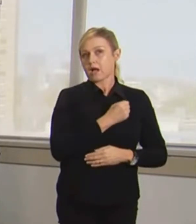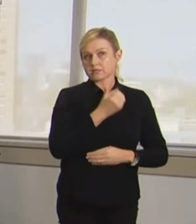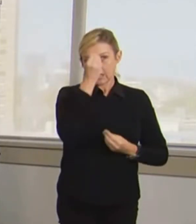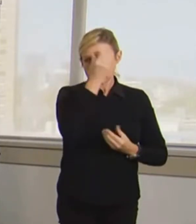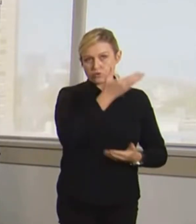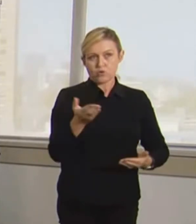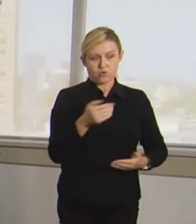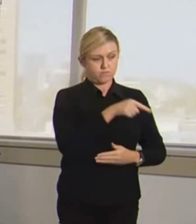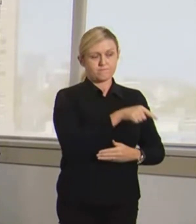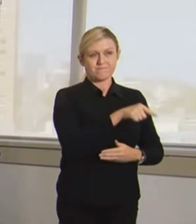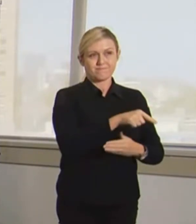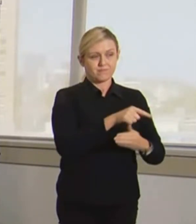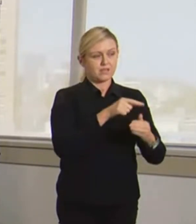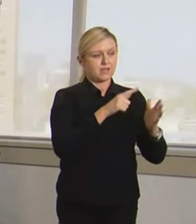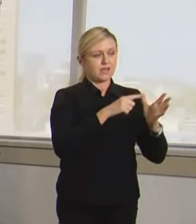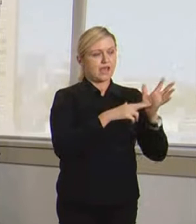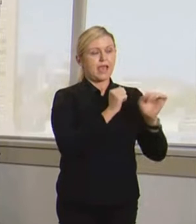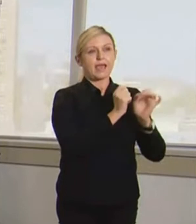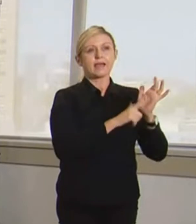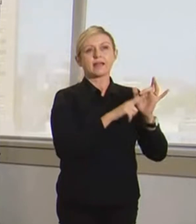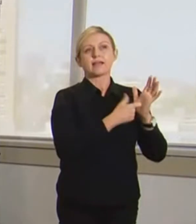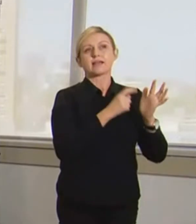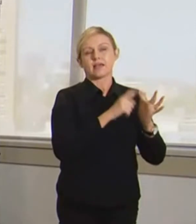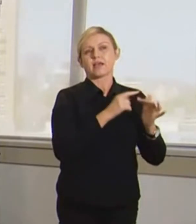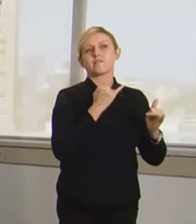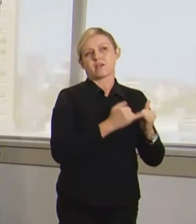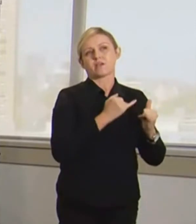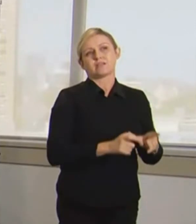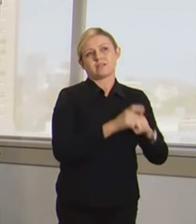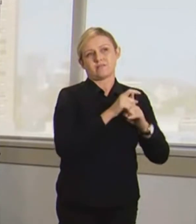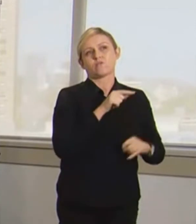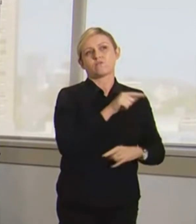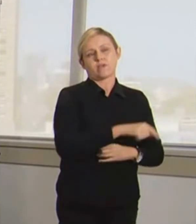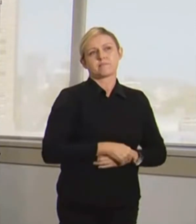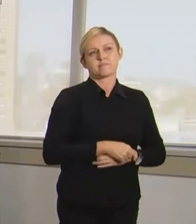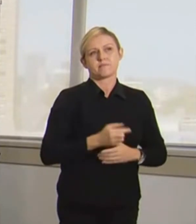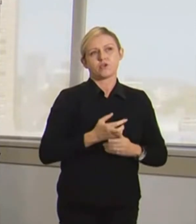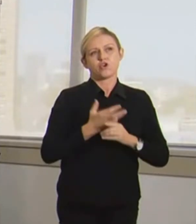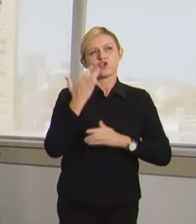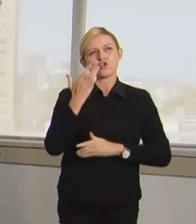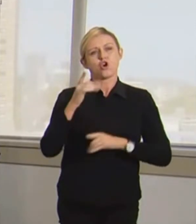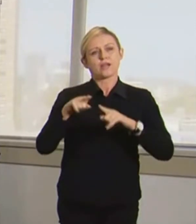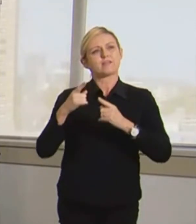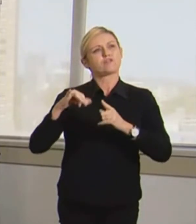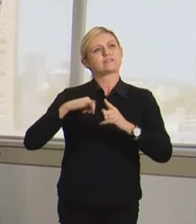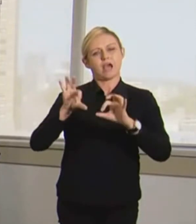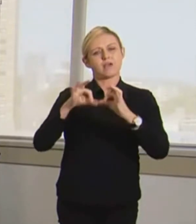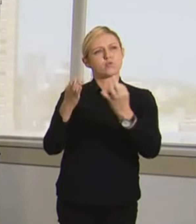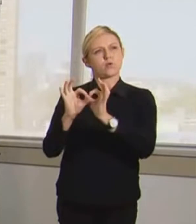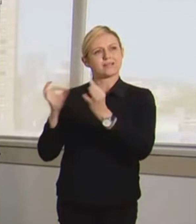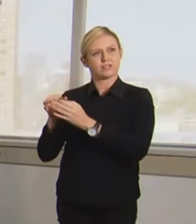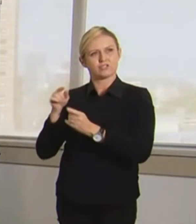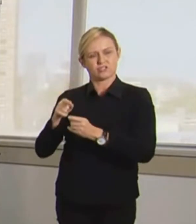fact, have, I think it's nearly 9 separate agencies providing health staff and staff